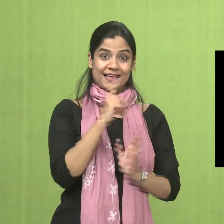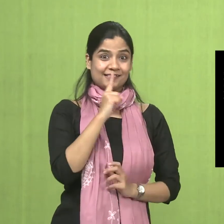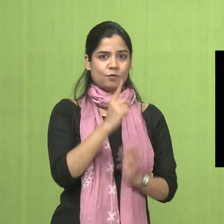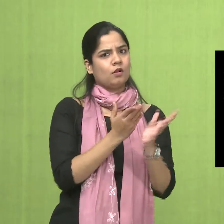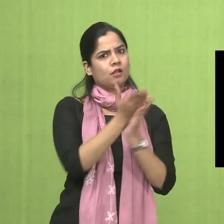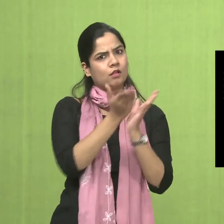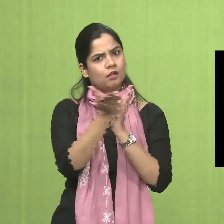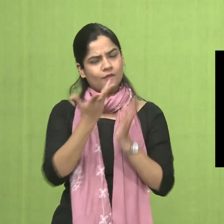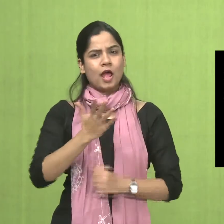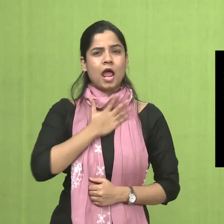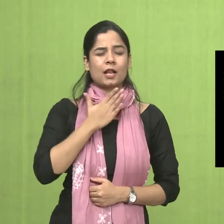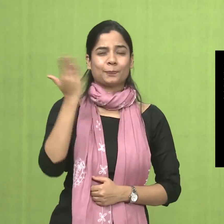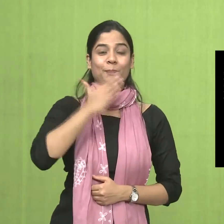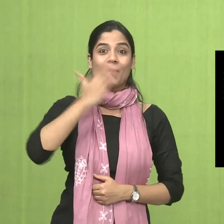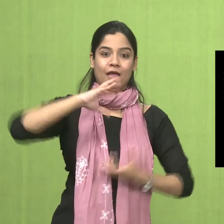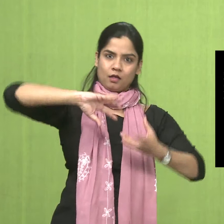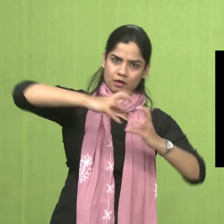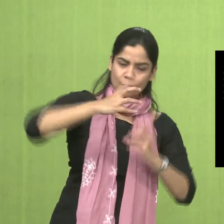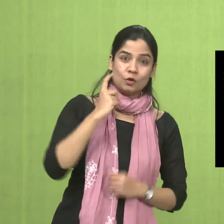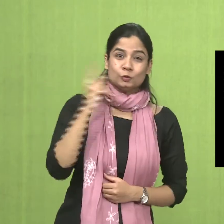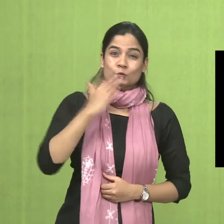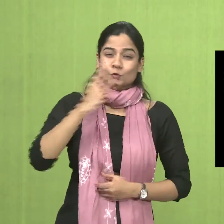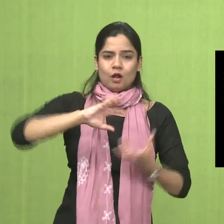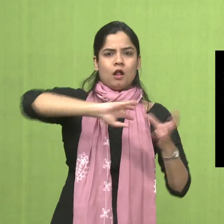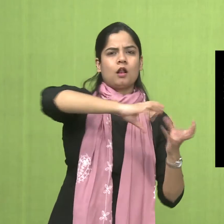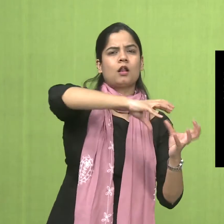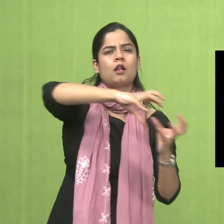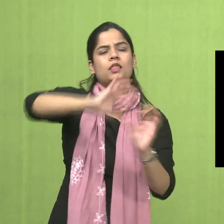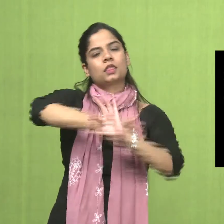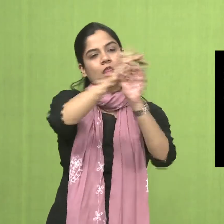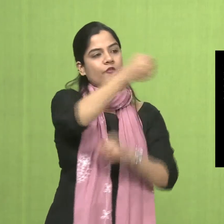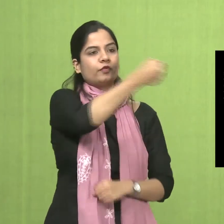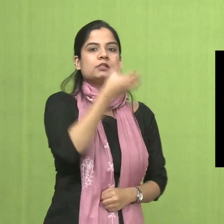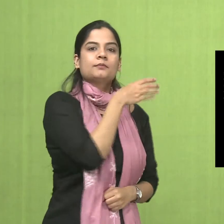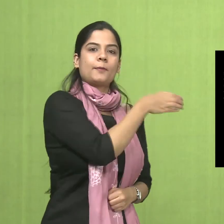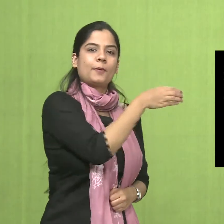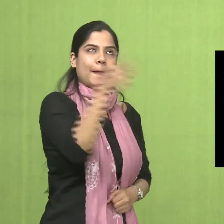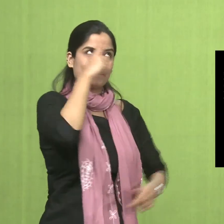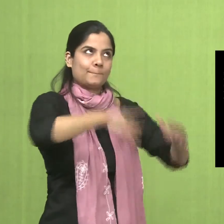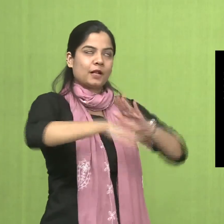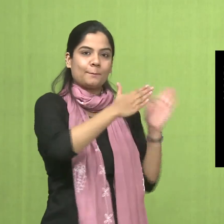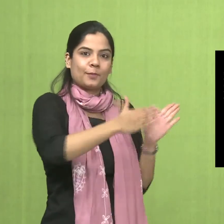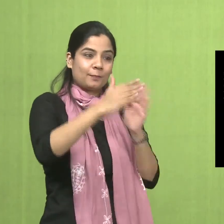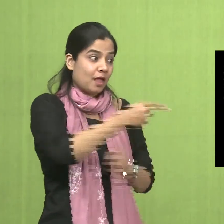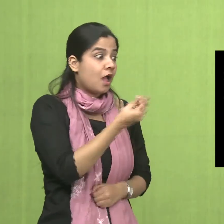for garlic, you can do this for different vegetables, etc. You can cut them and keep them in the fridge as per your plan whenever you have to